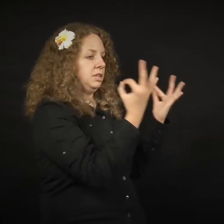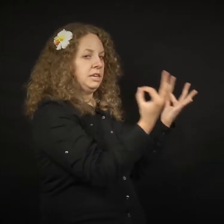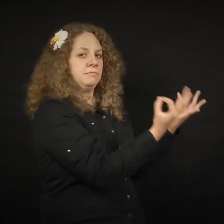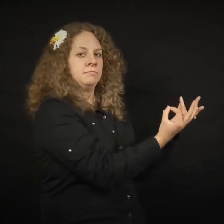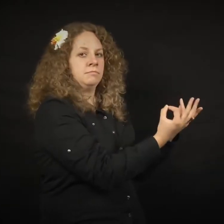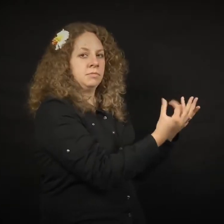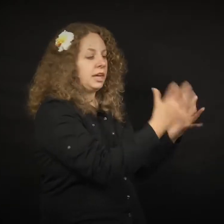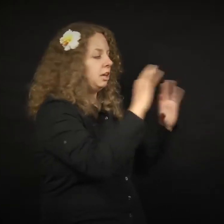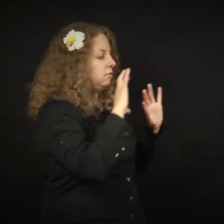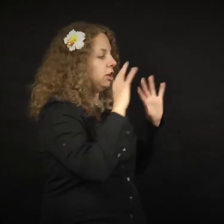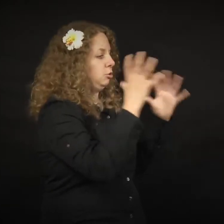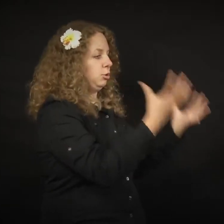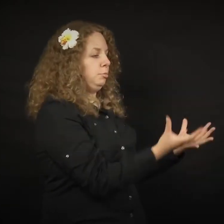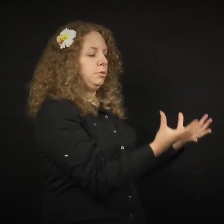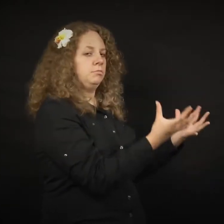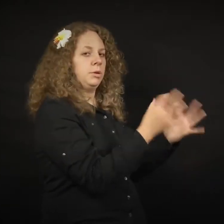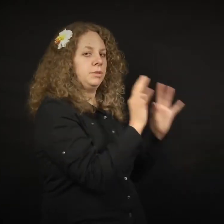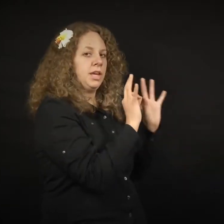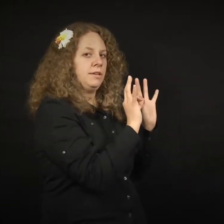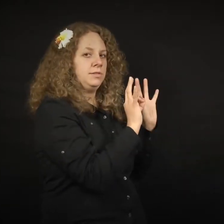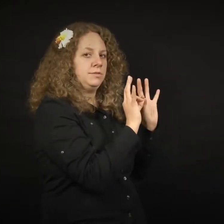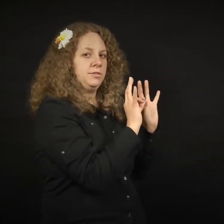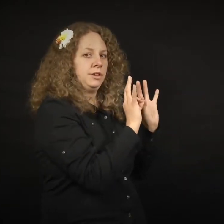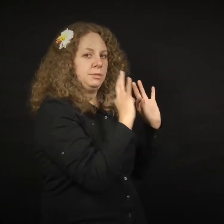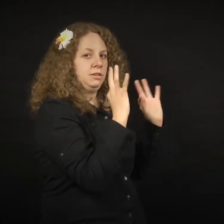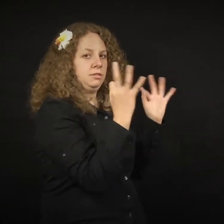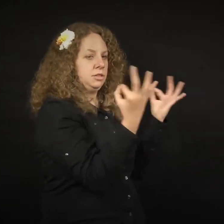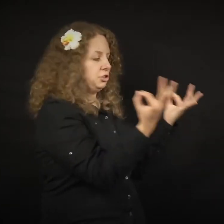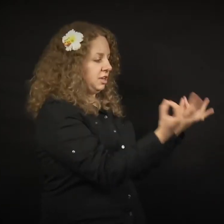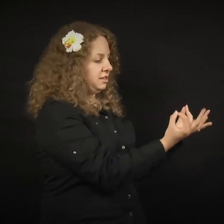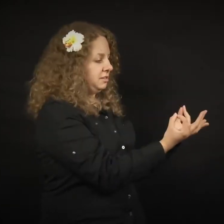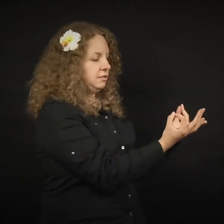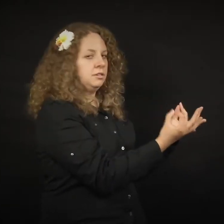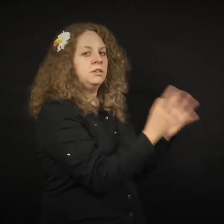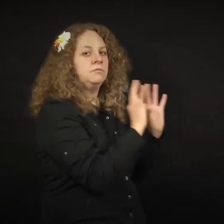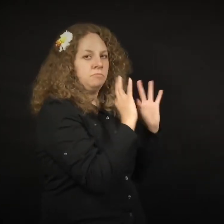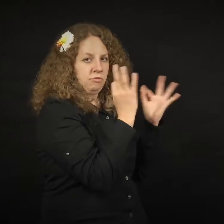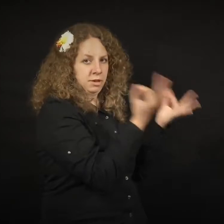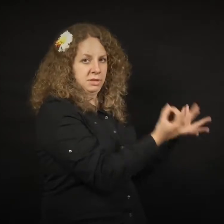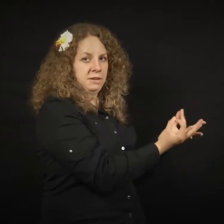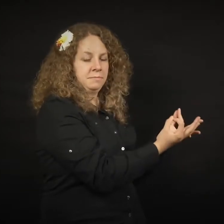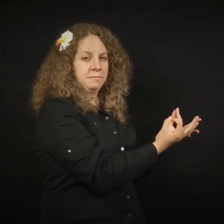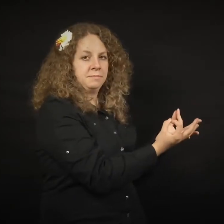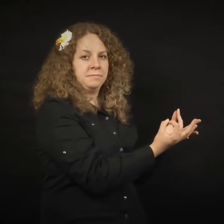Family, like a group, but with F's for family, initialized, family.